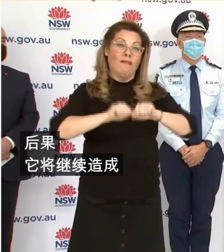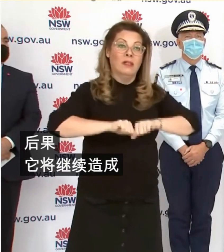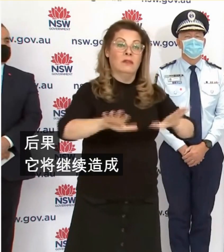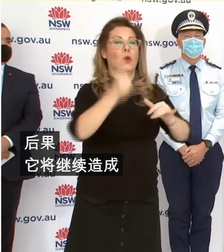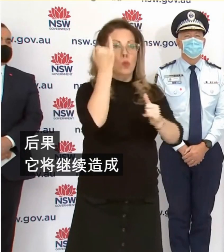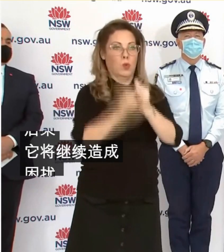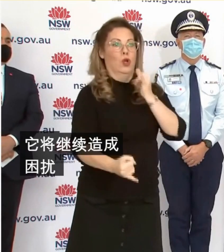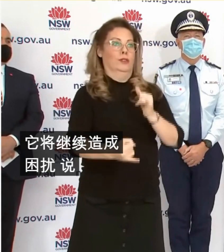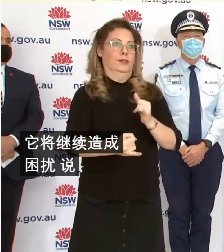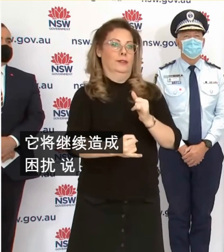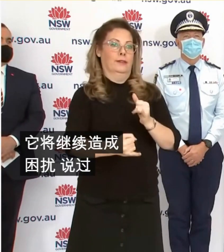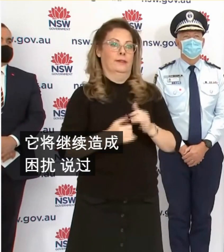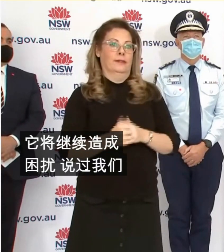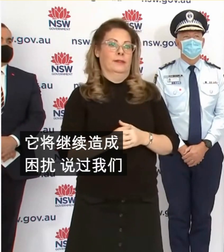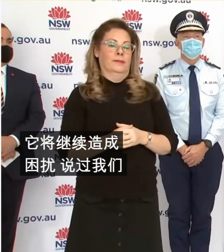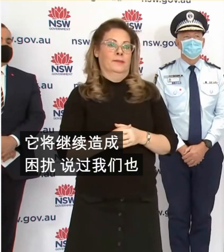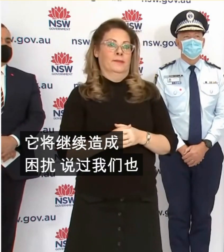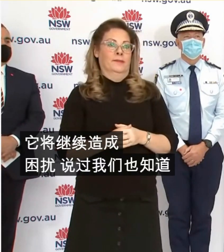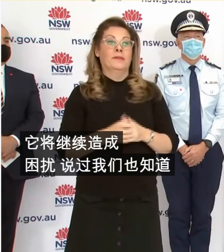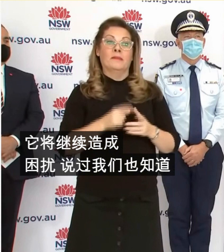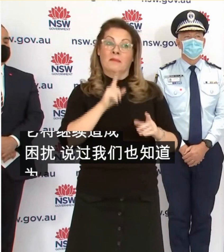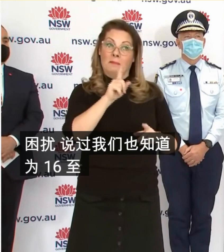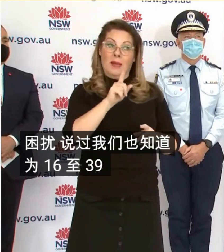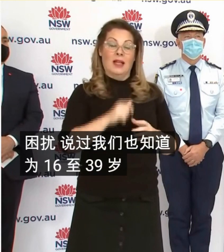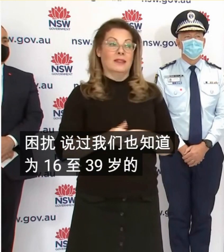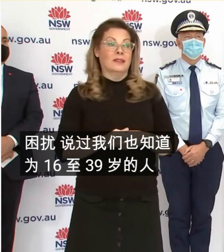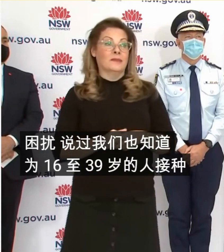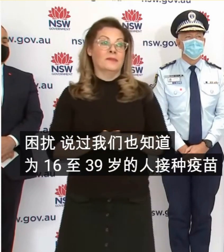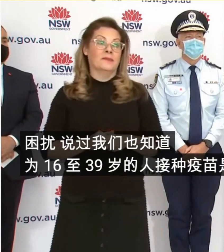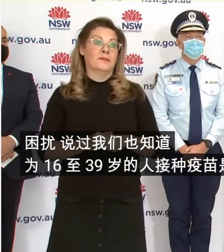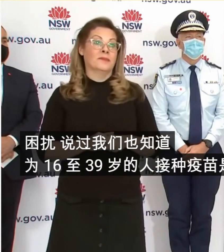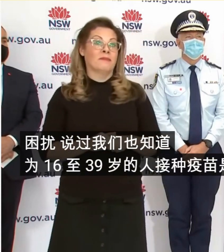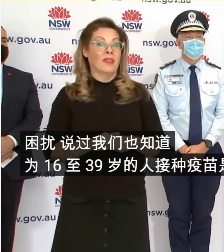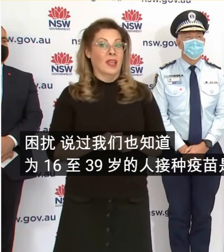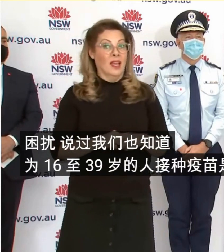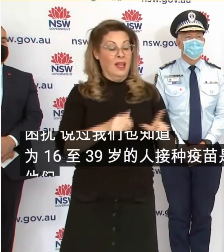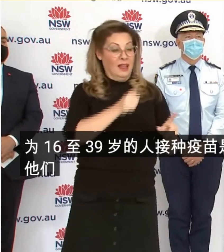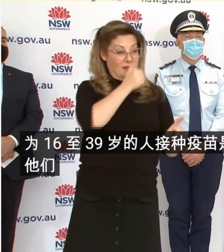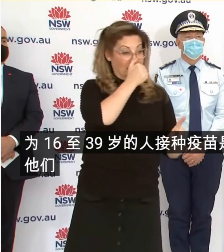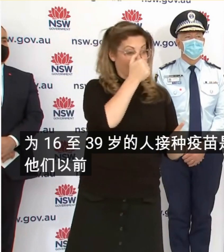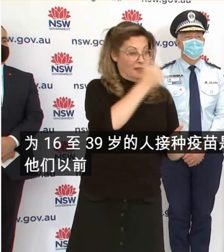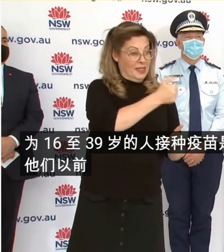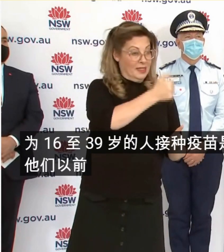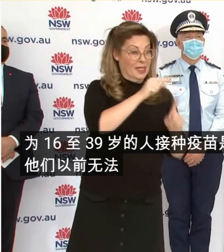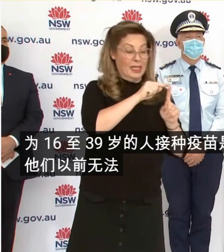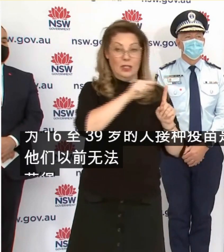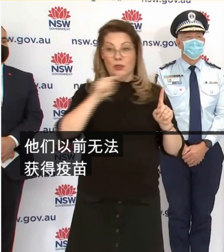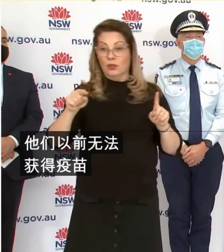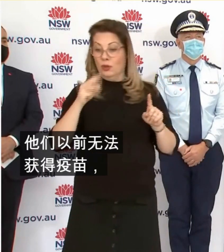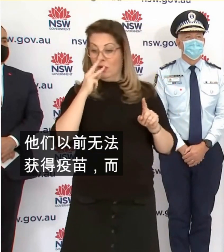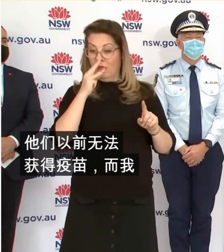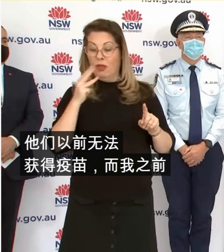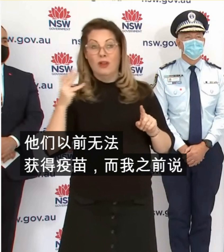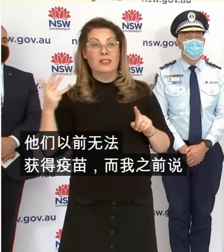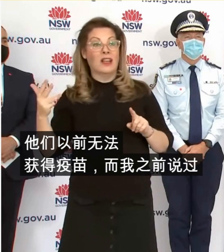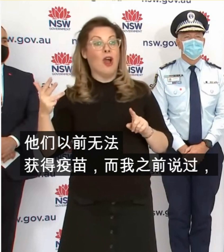to cause distress. Having said that, we also know how important it is to vaccinate 16 to 39-year-olds who previously did not